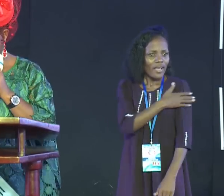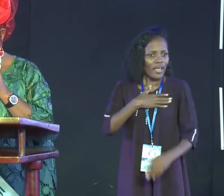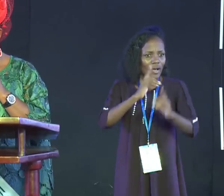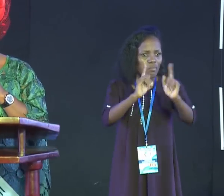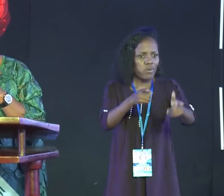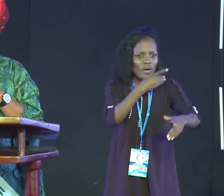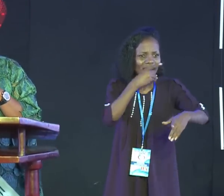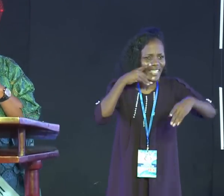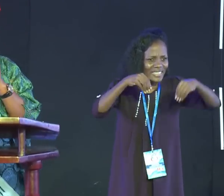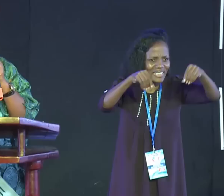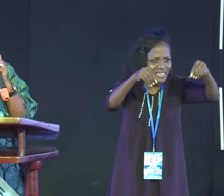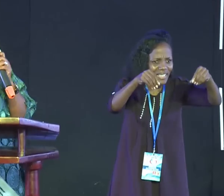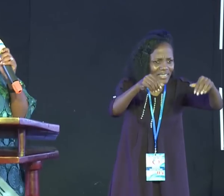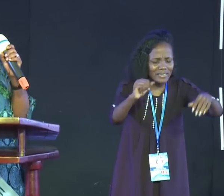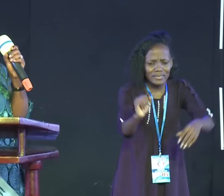Hagar reached the wilderness.